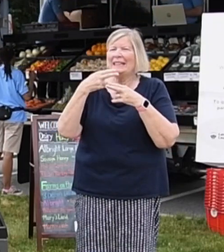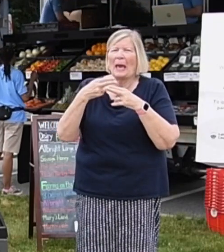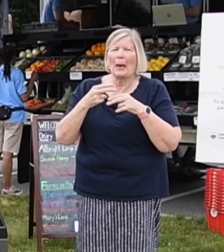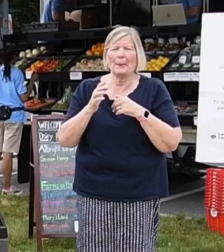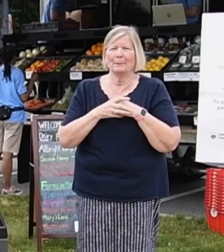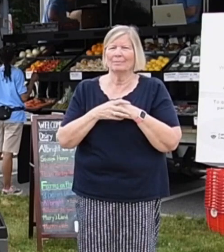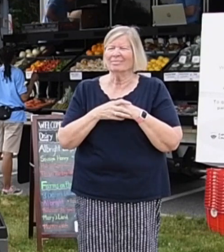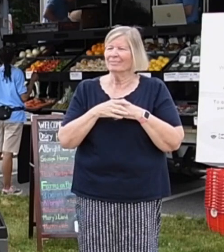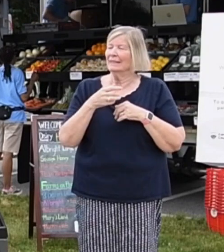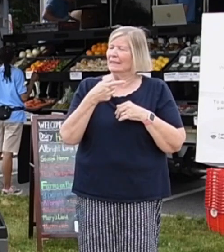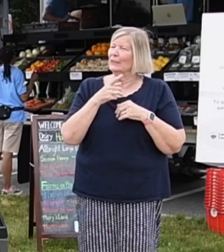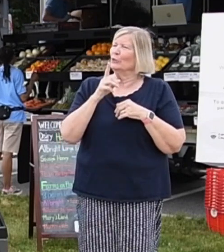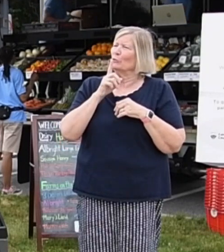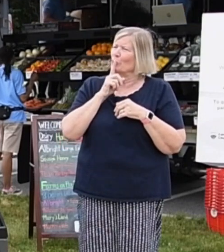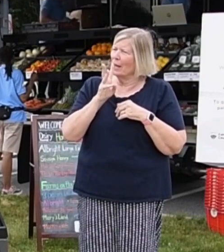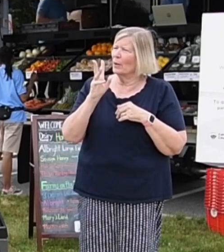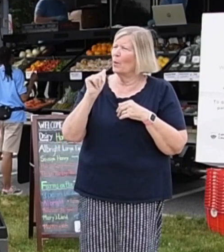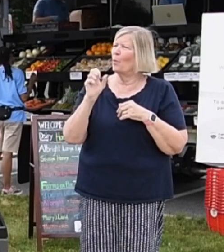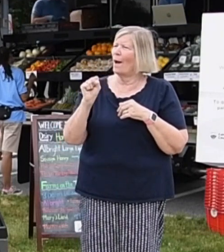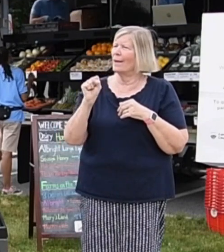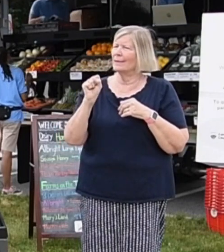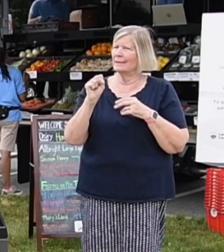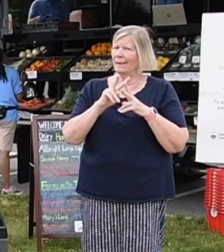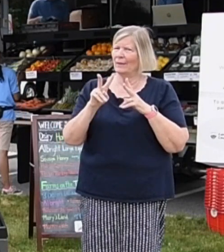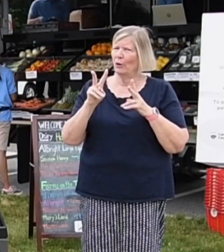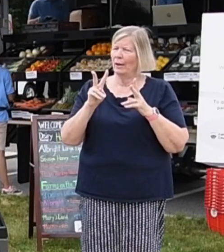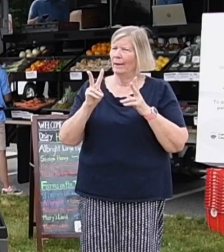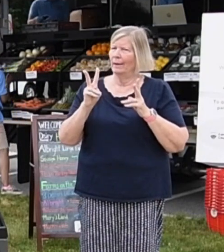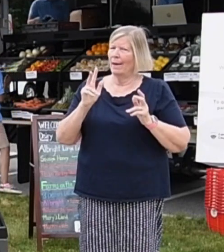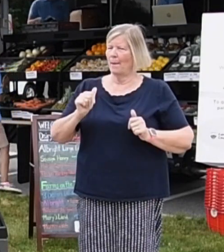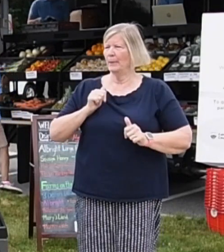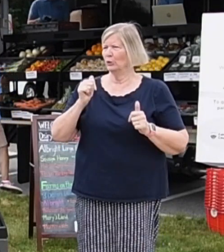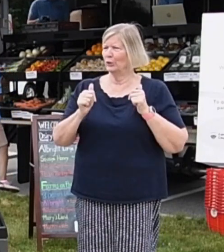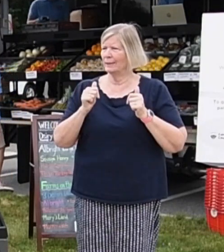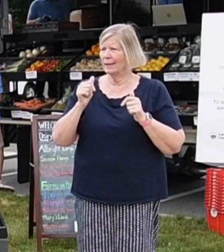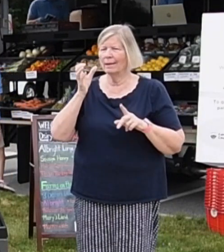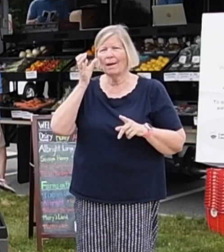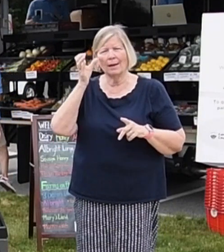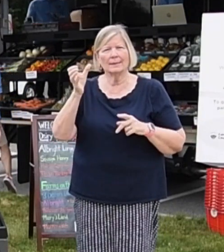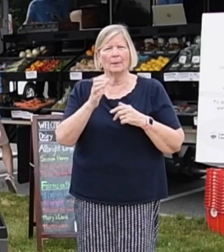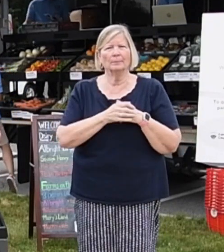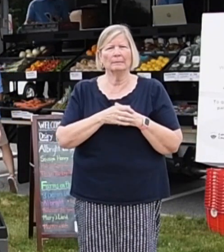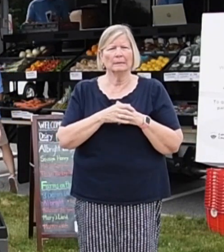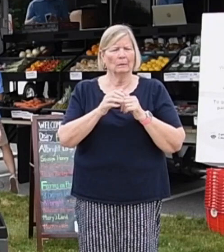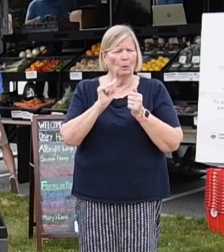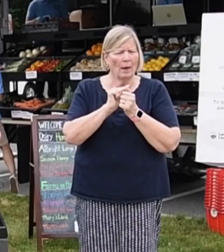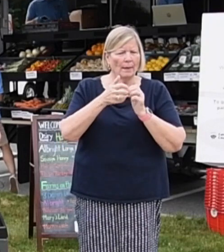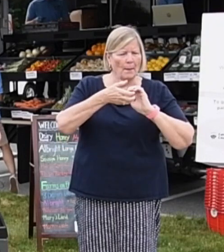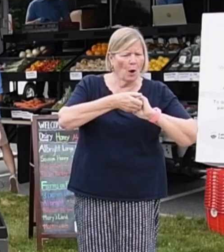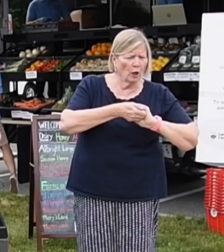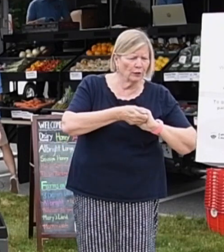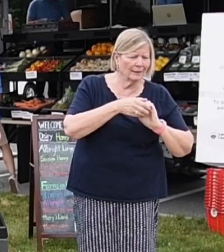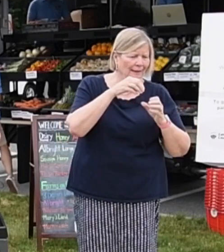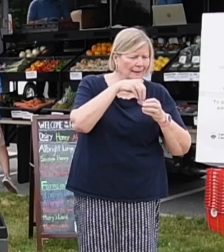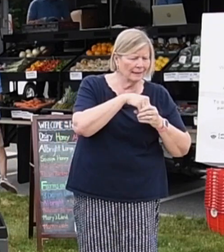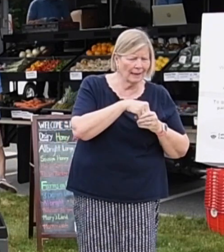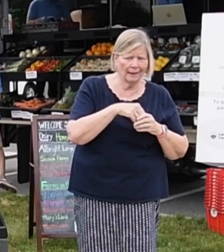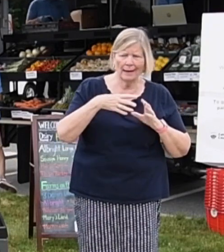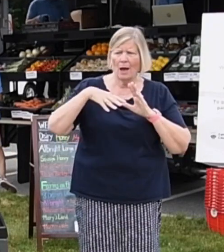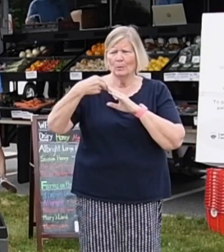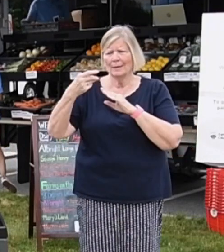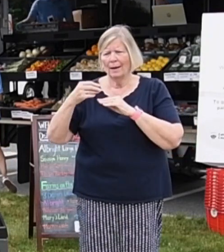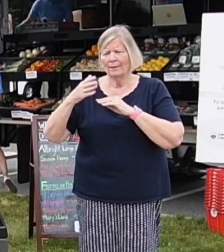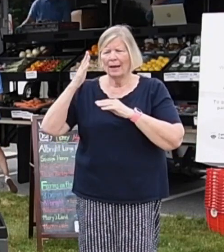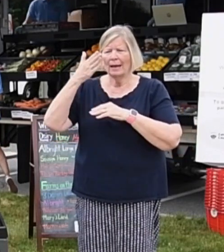it truly was an ambitious concept, with partners inside and outside of county